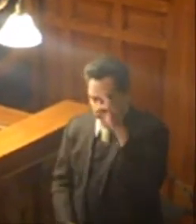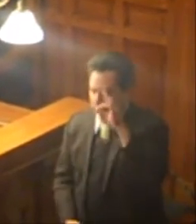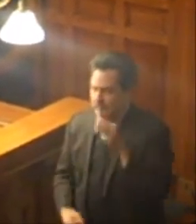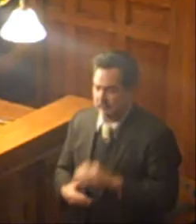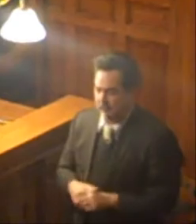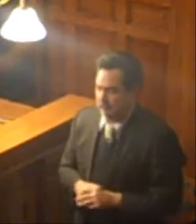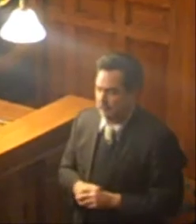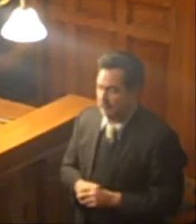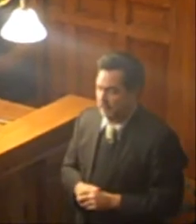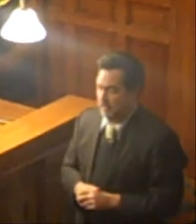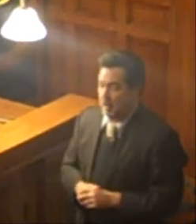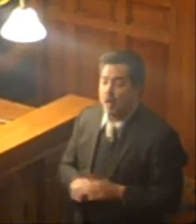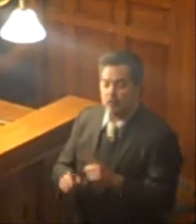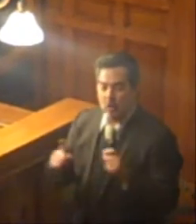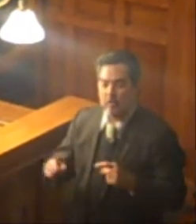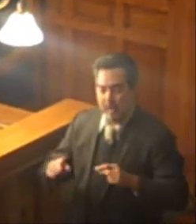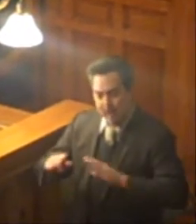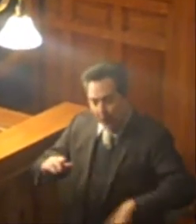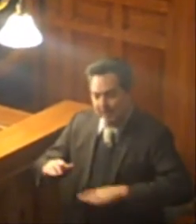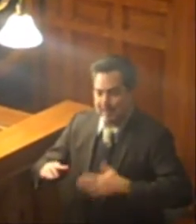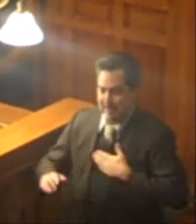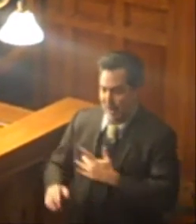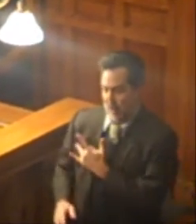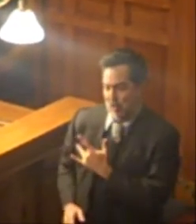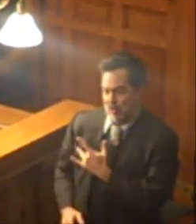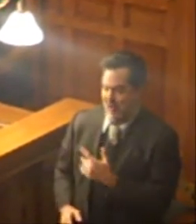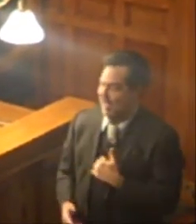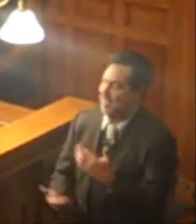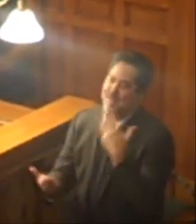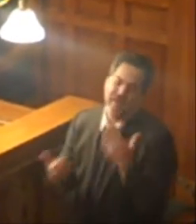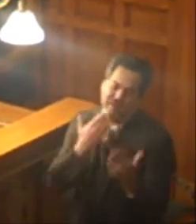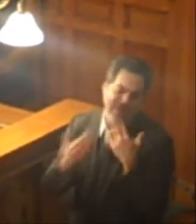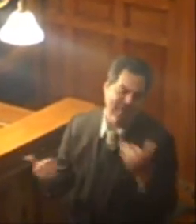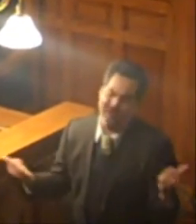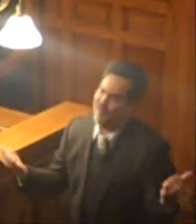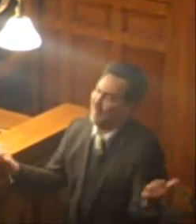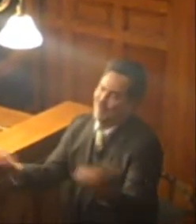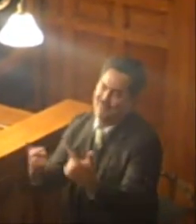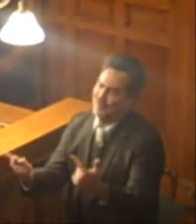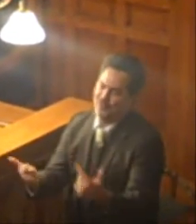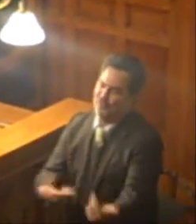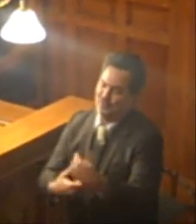heart, I thank you, all of you who are here today, for joining us in this